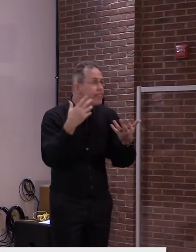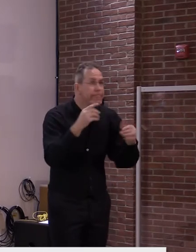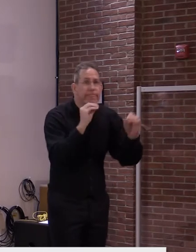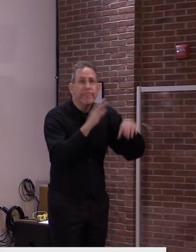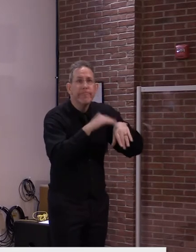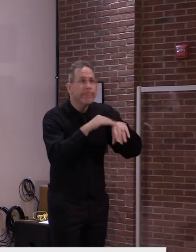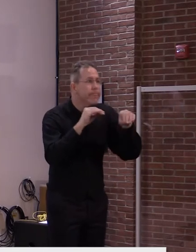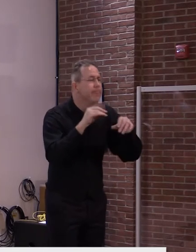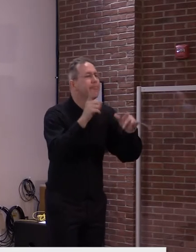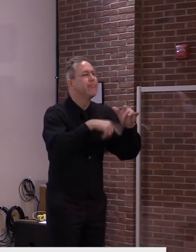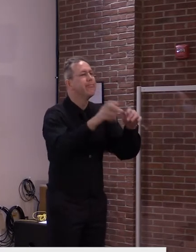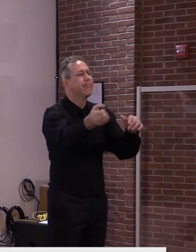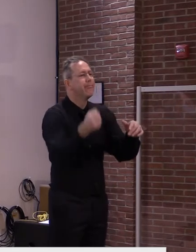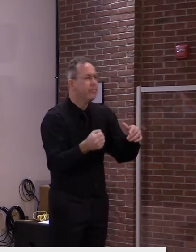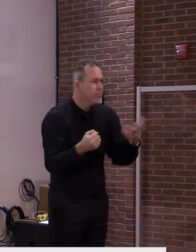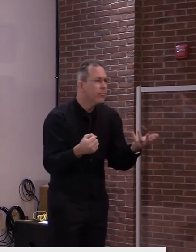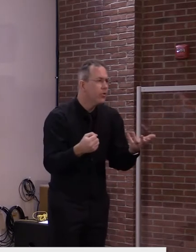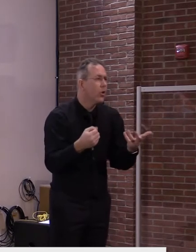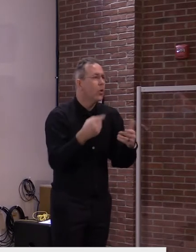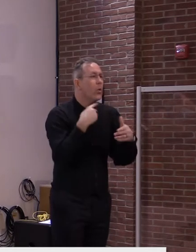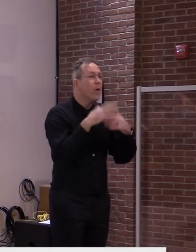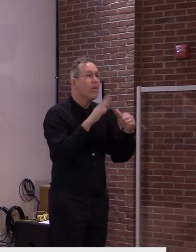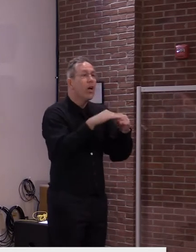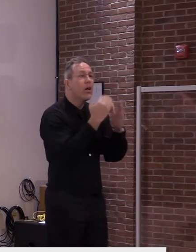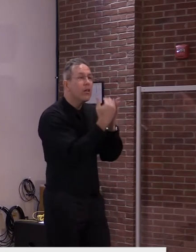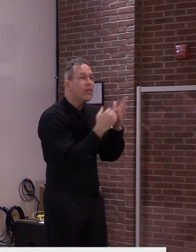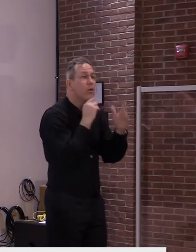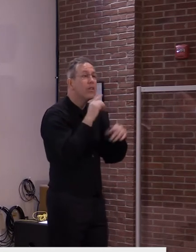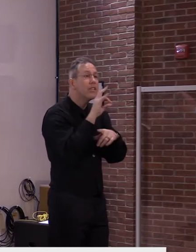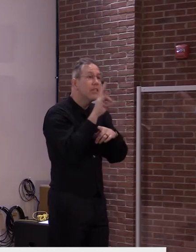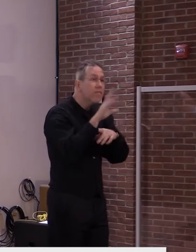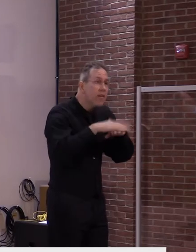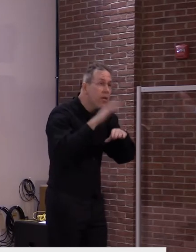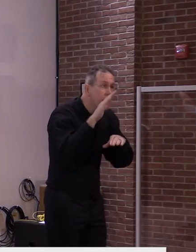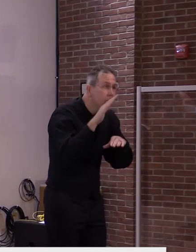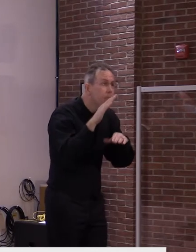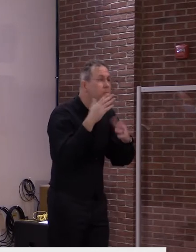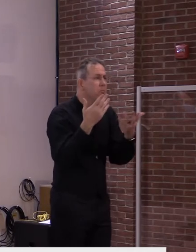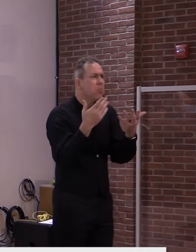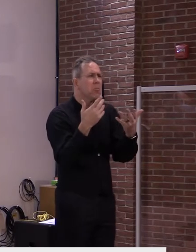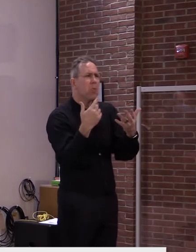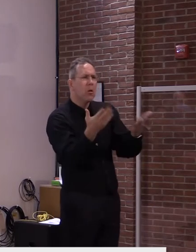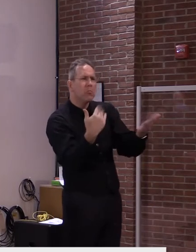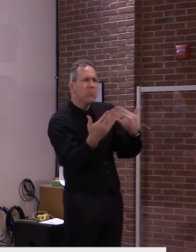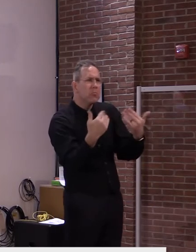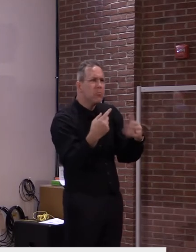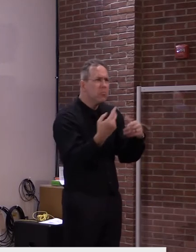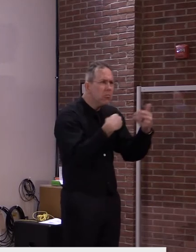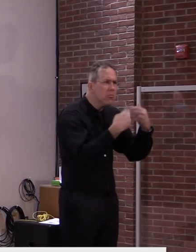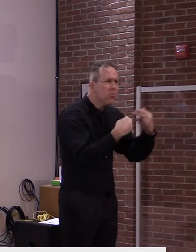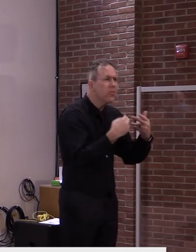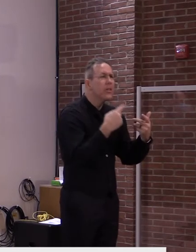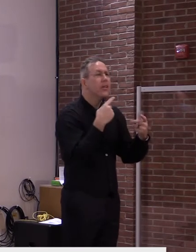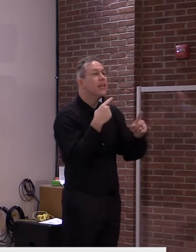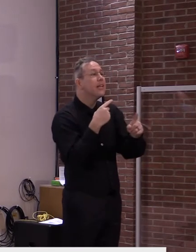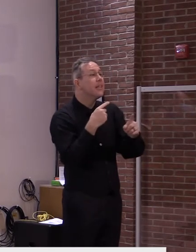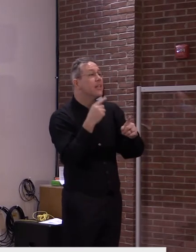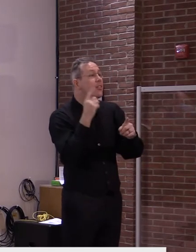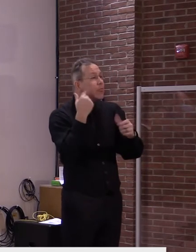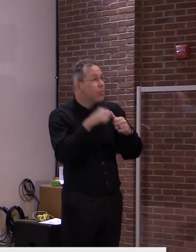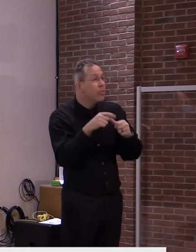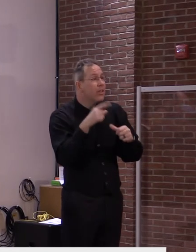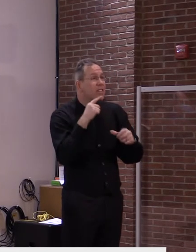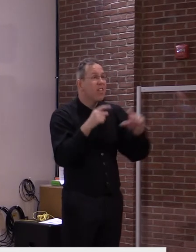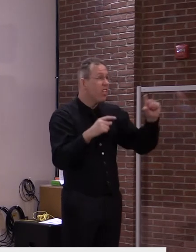but in the end, if there's a dose that's left over, I do want people to use common sense and not